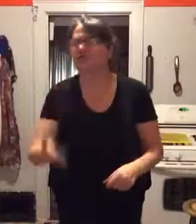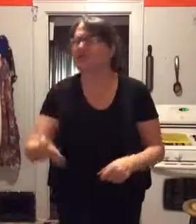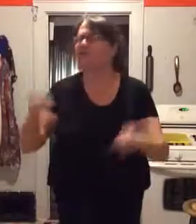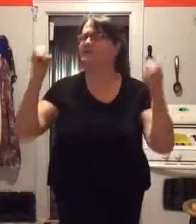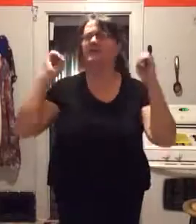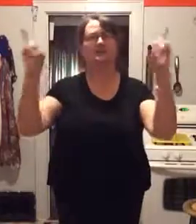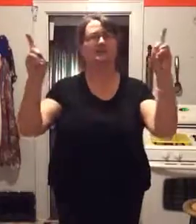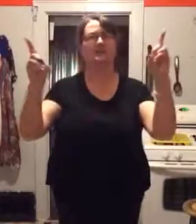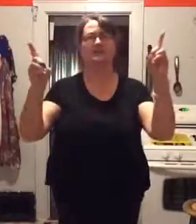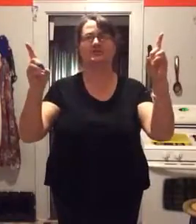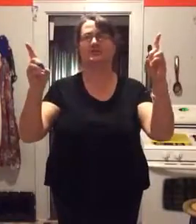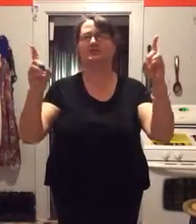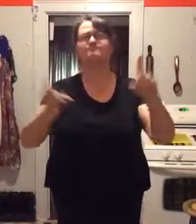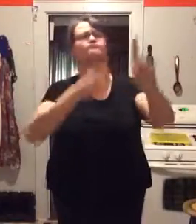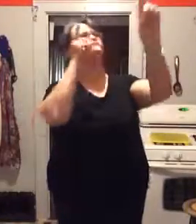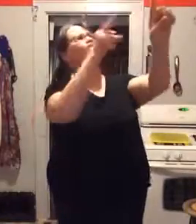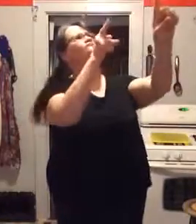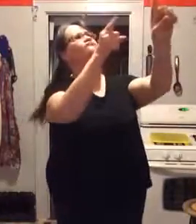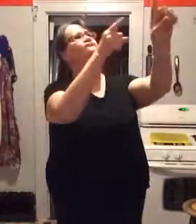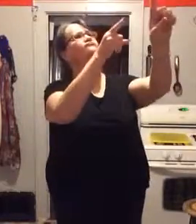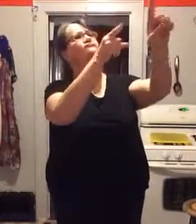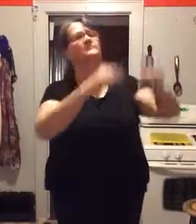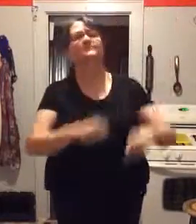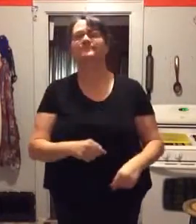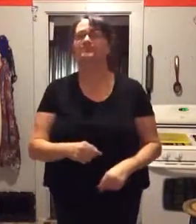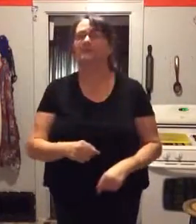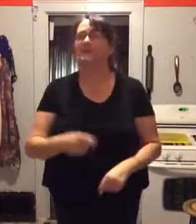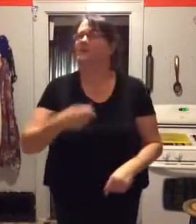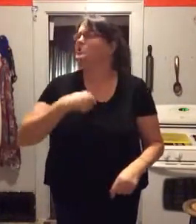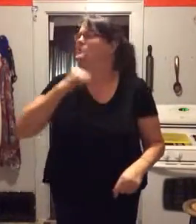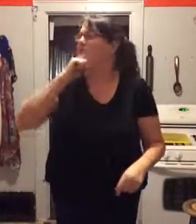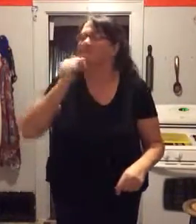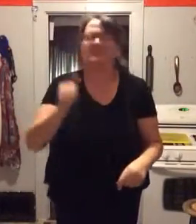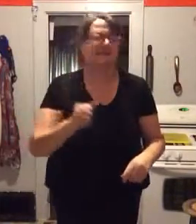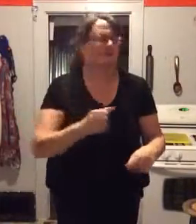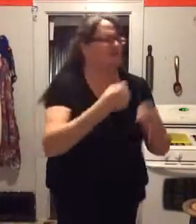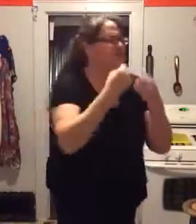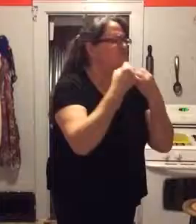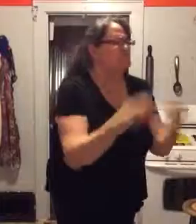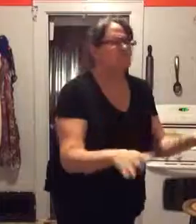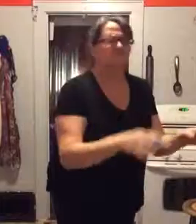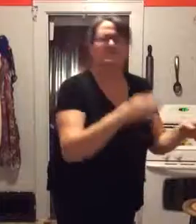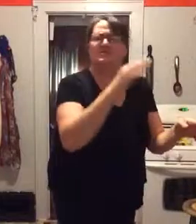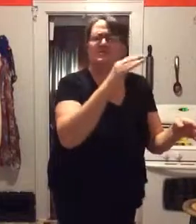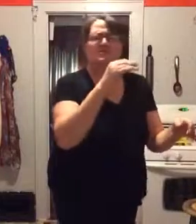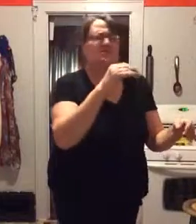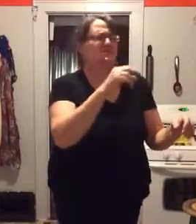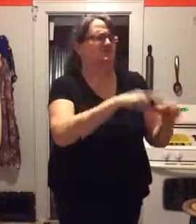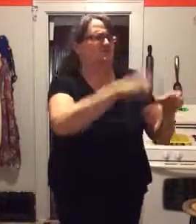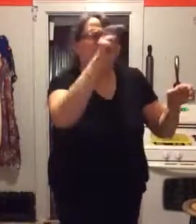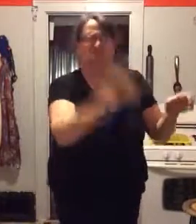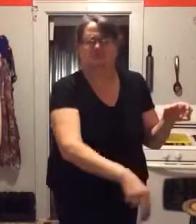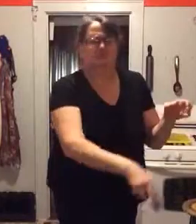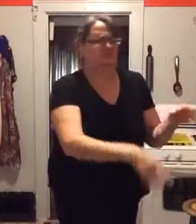drop out of school and just drop into a good job. You've got to work hard